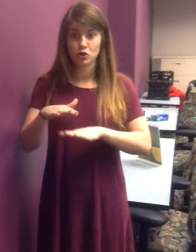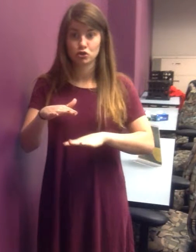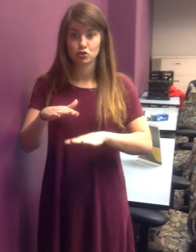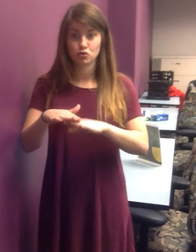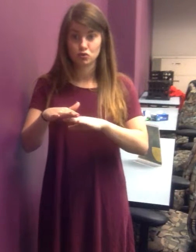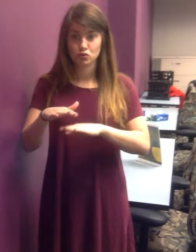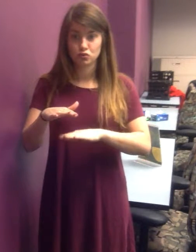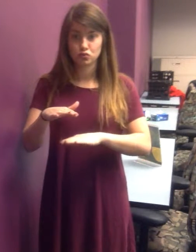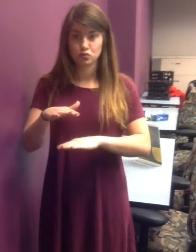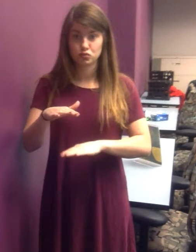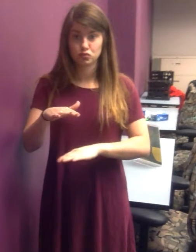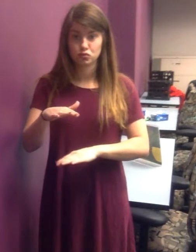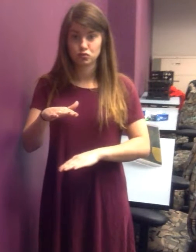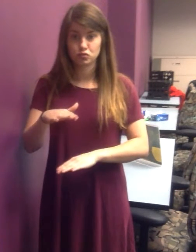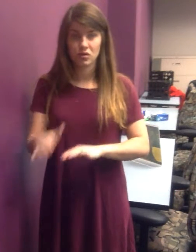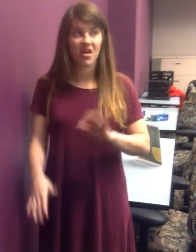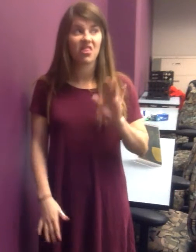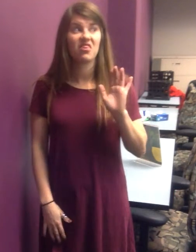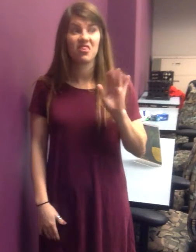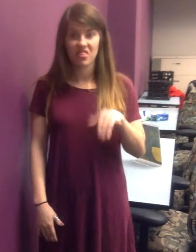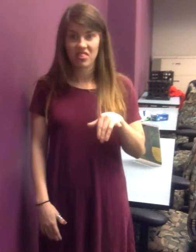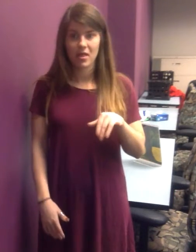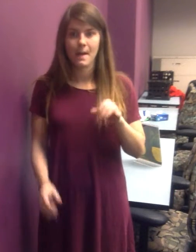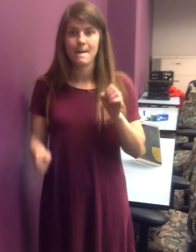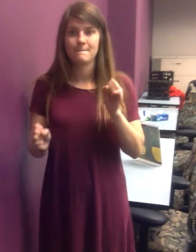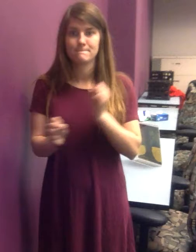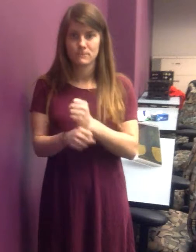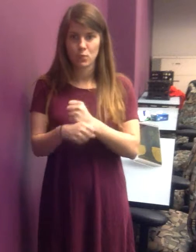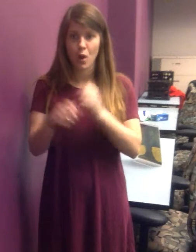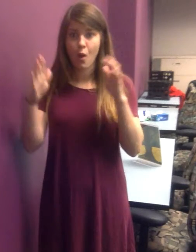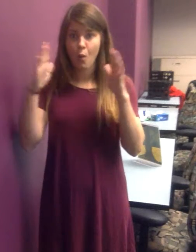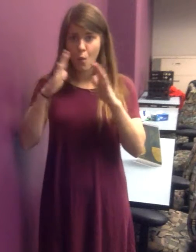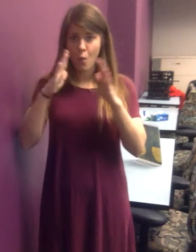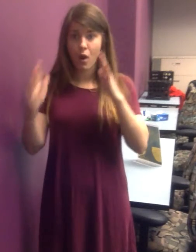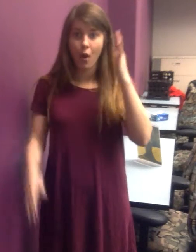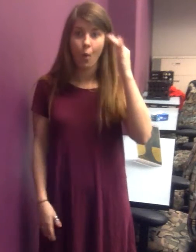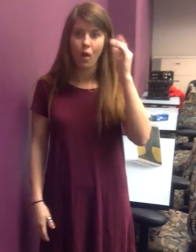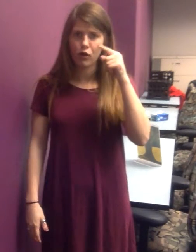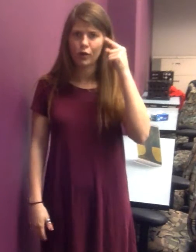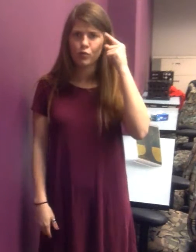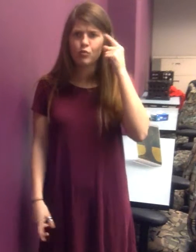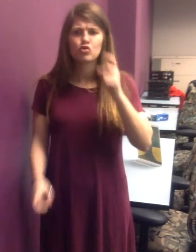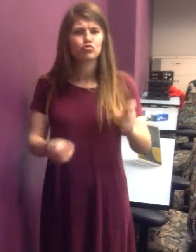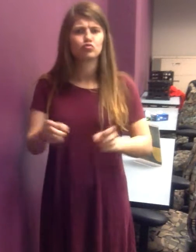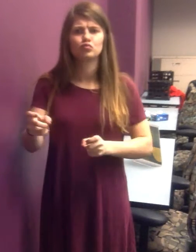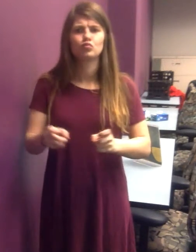Phillips, president of Americans for Prosperity. We're here in Billings, Montana. What part did you play? We certainly did TV ads, radio